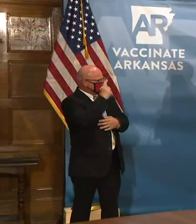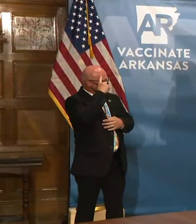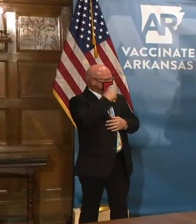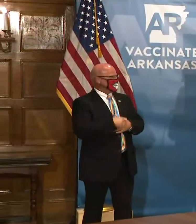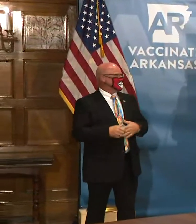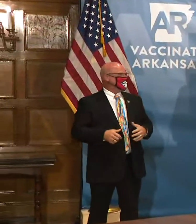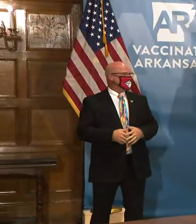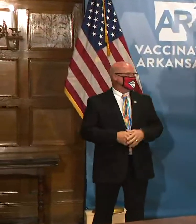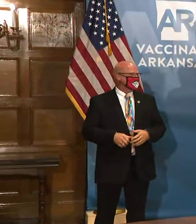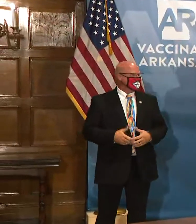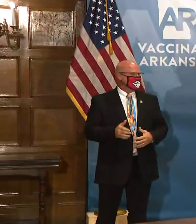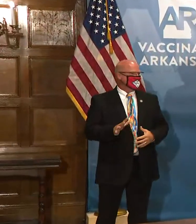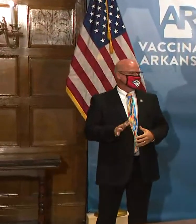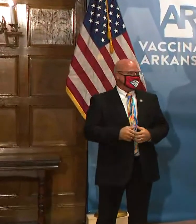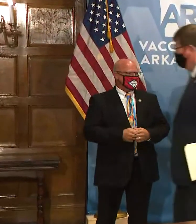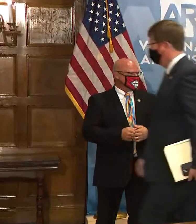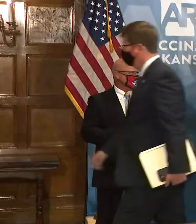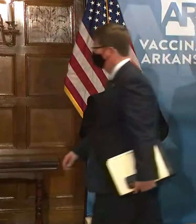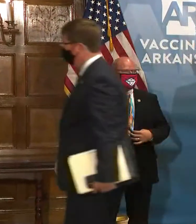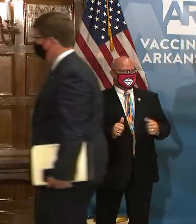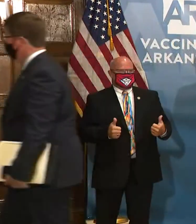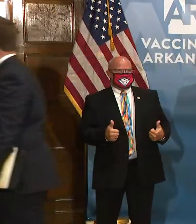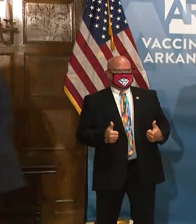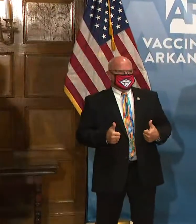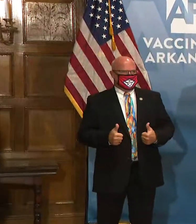Hello, Eddie. Good afternoon, Governor.